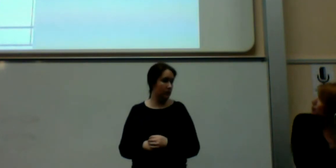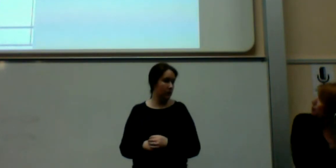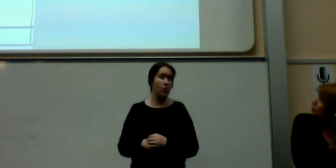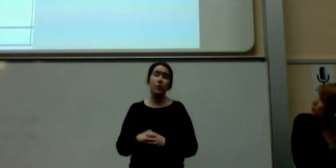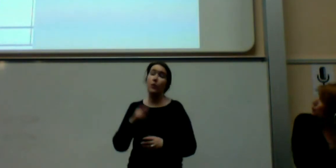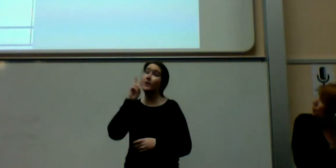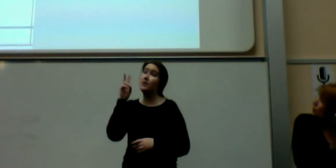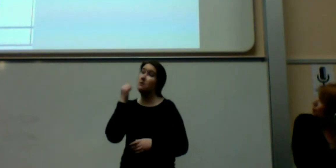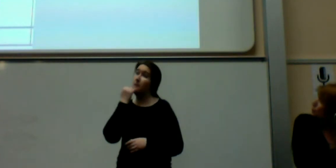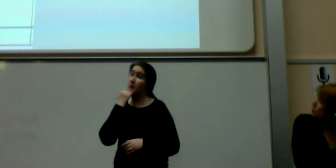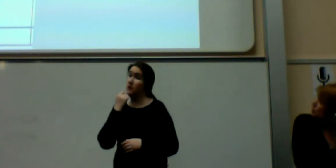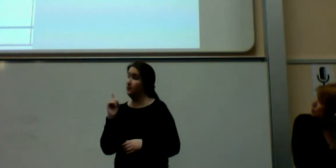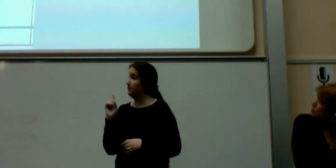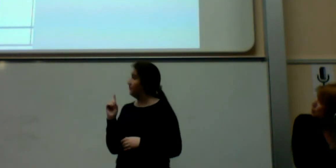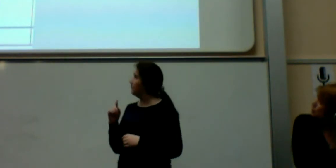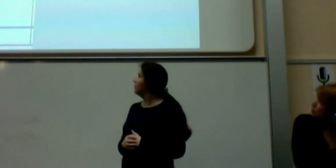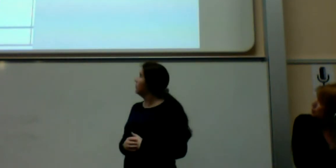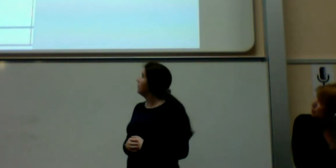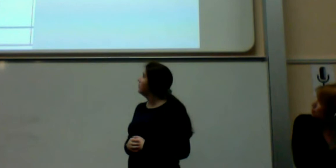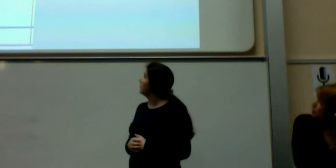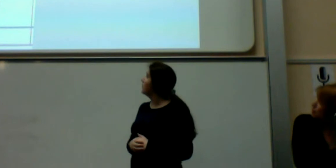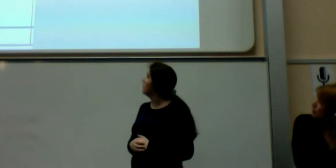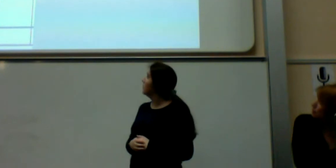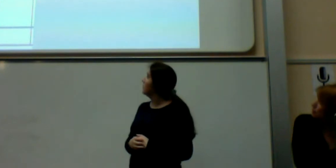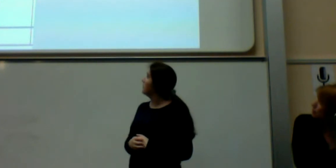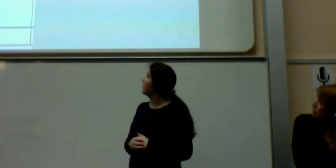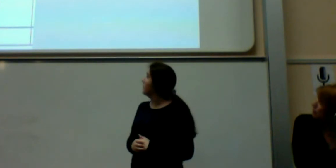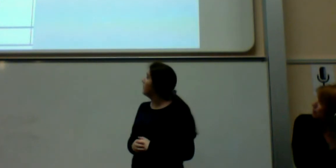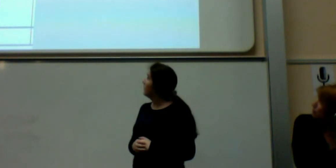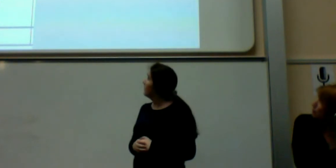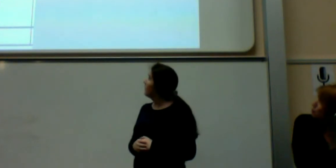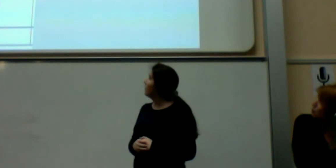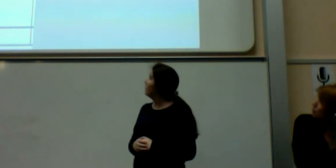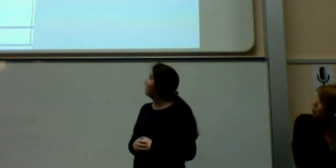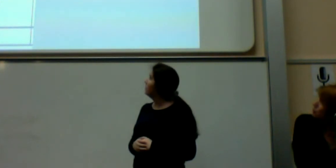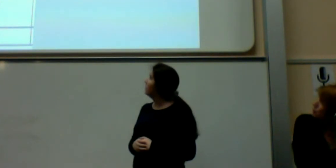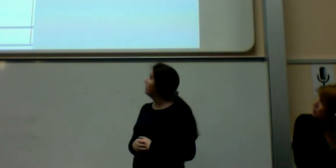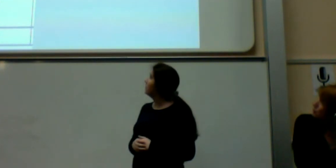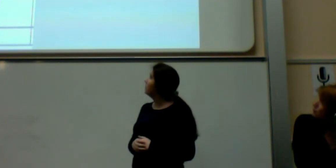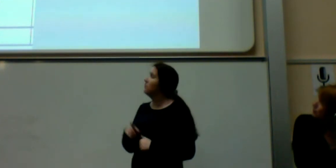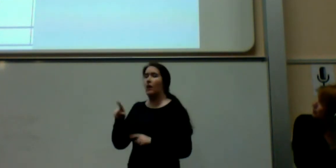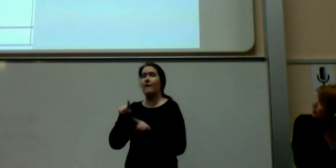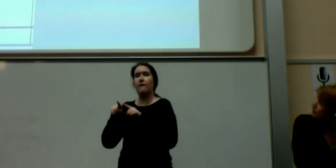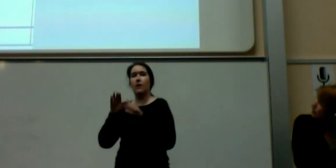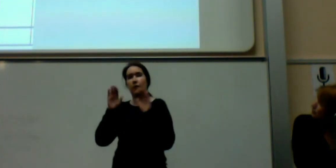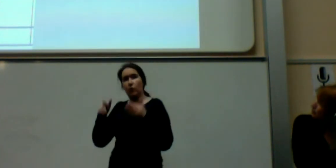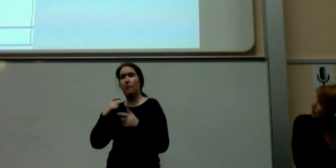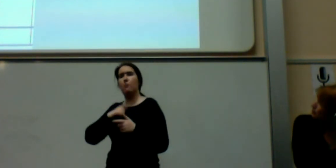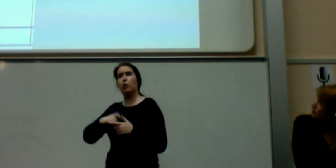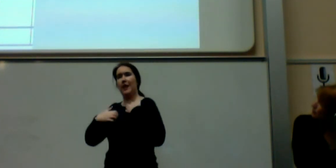So here are the scores, if you see them, sort of the grade 7 through 9, for personal interest.